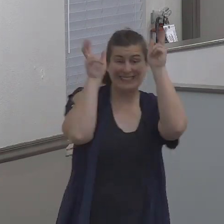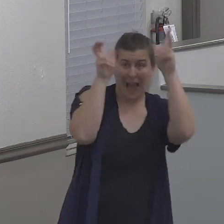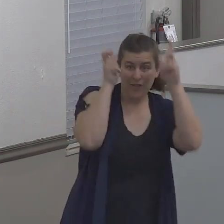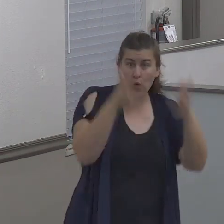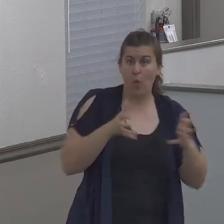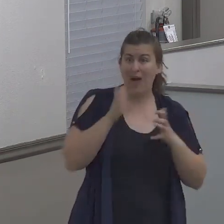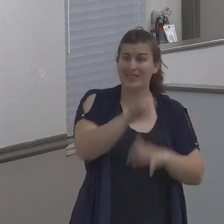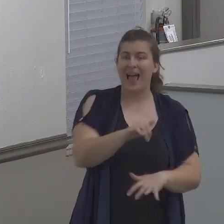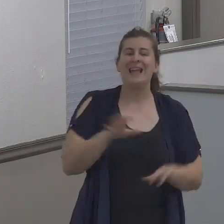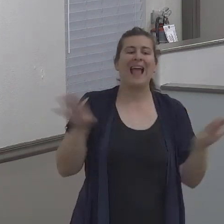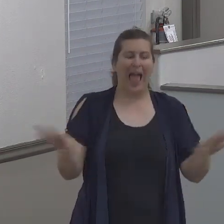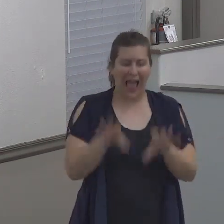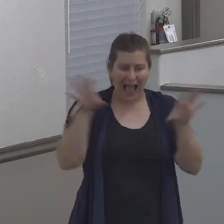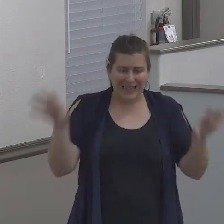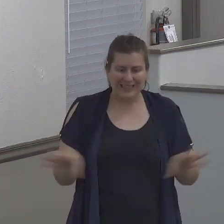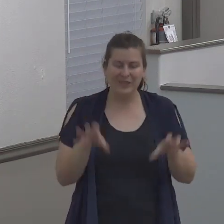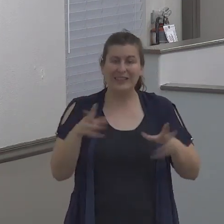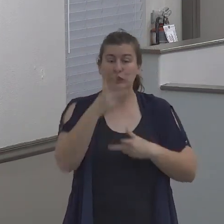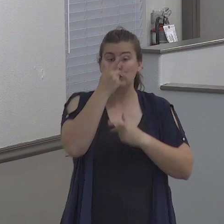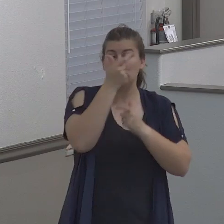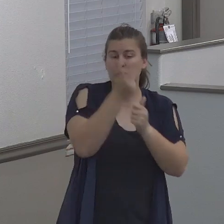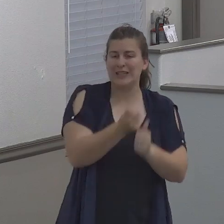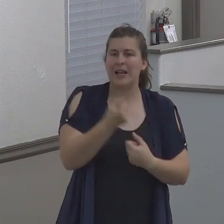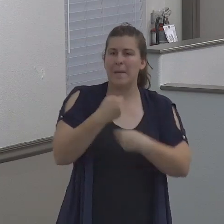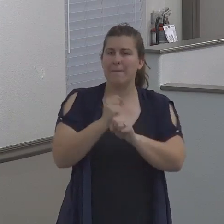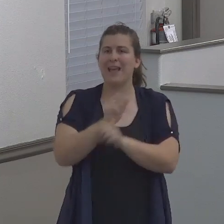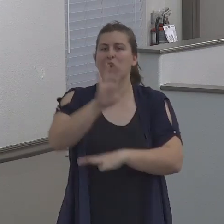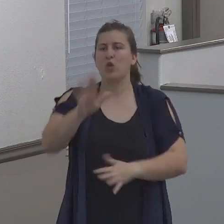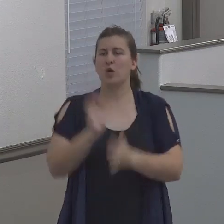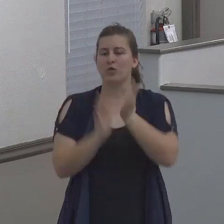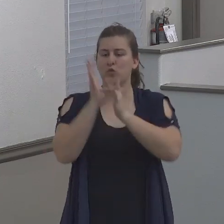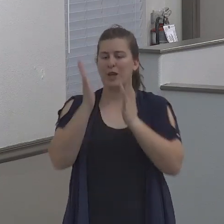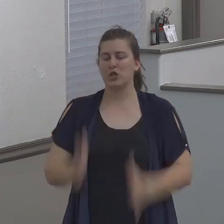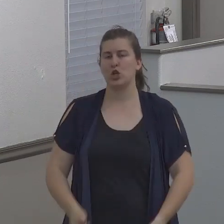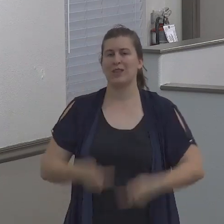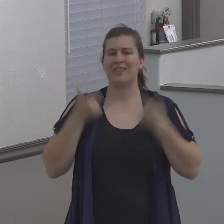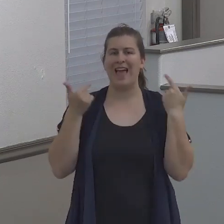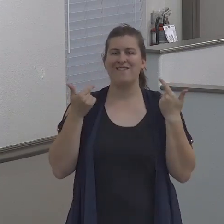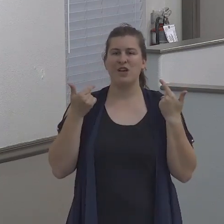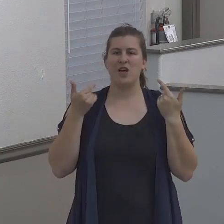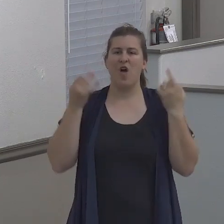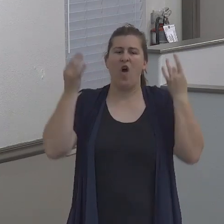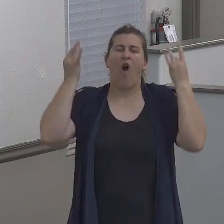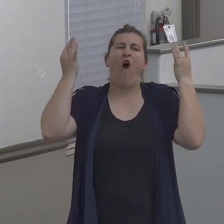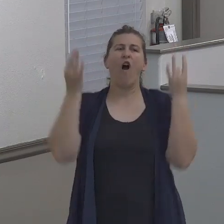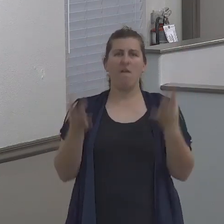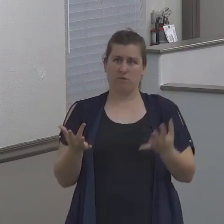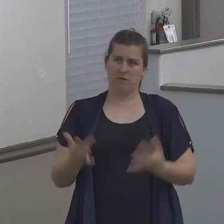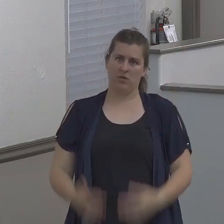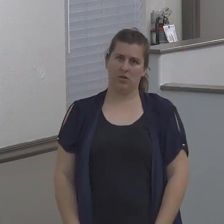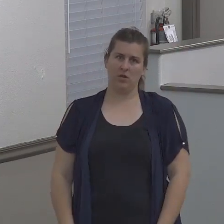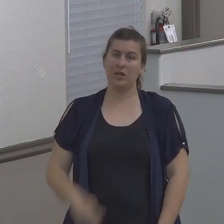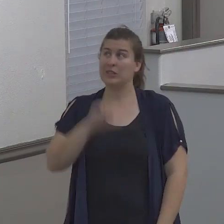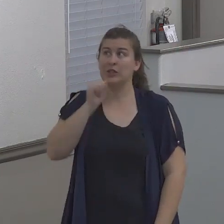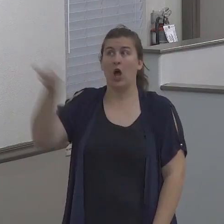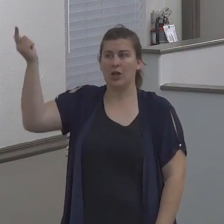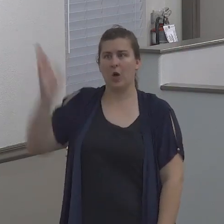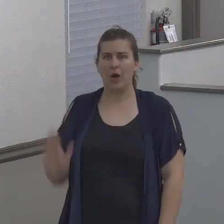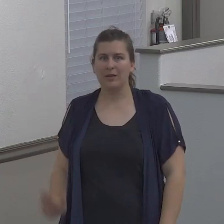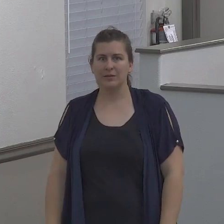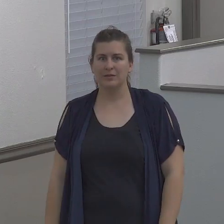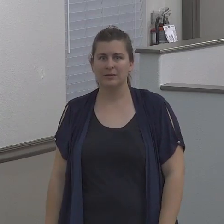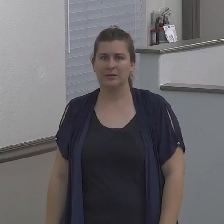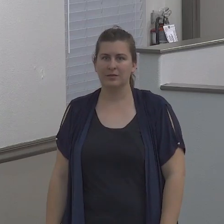devil. God doesn't want that. Who do you think is actively interested in making your Christian life